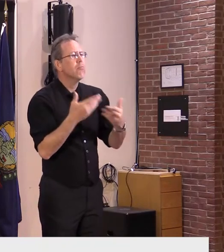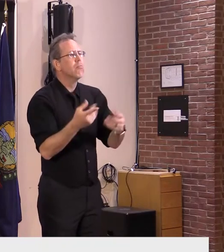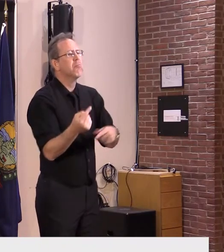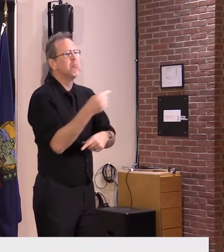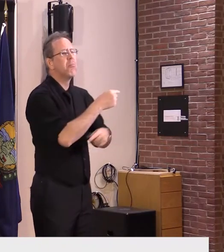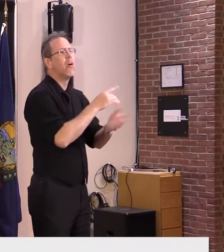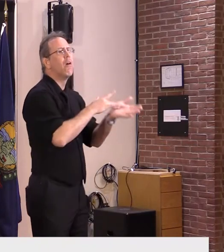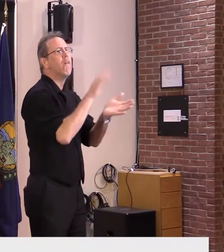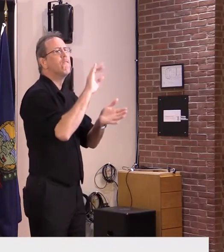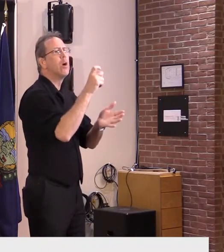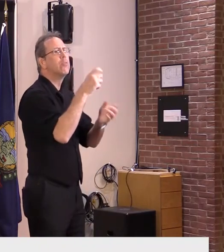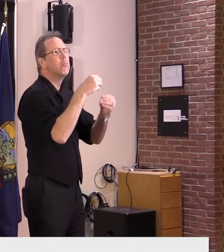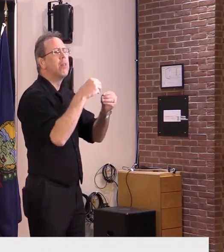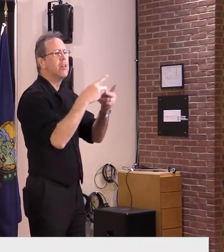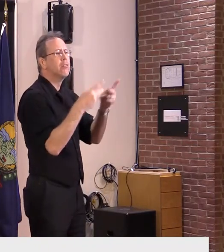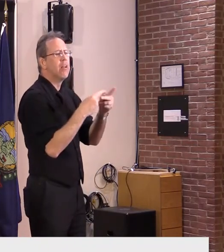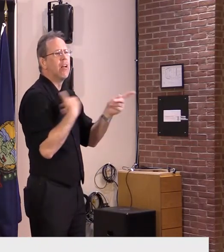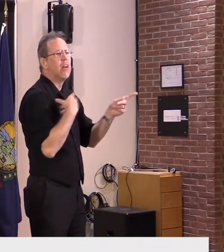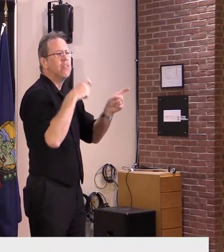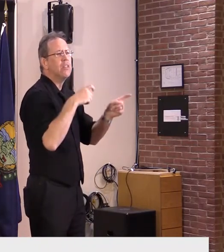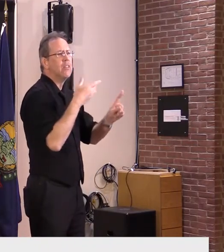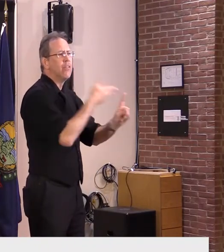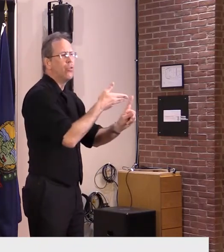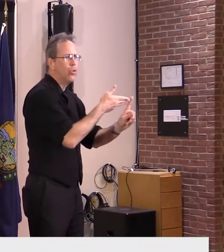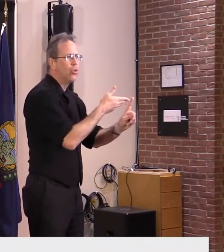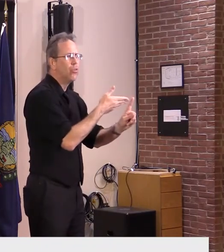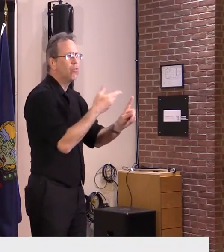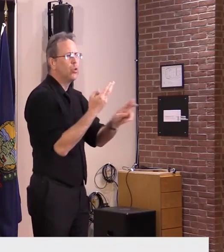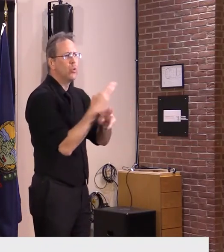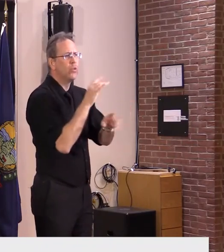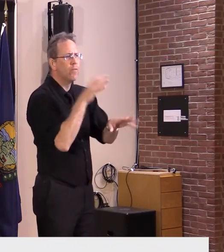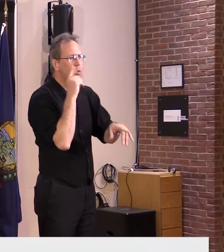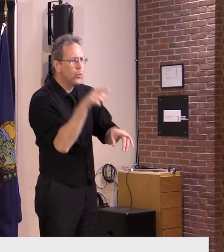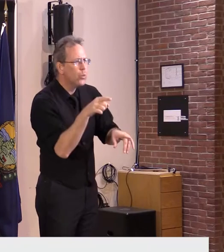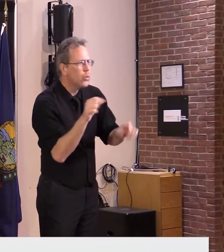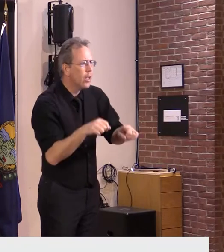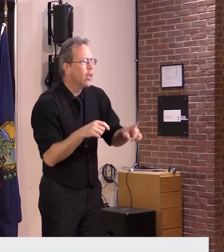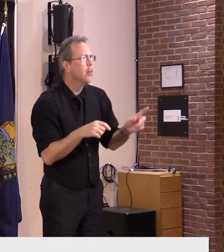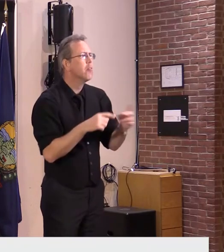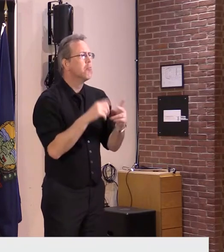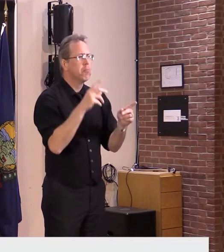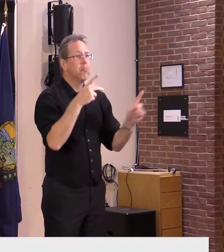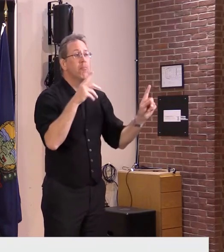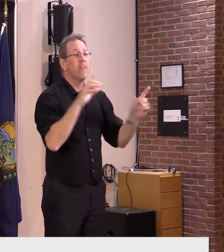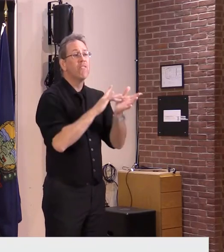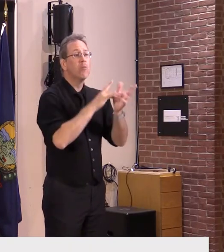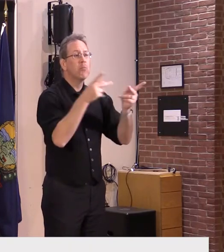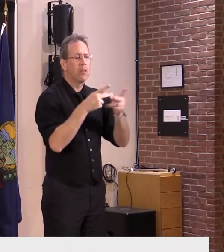able to accomplish that for them. PCR tests are widely available there.